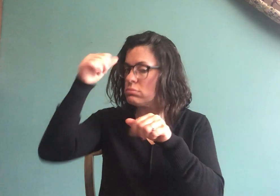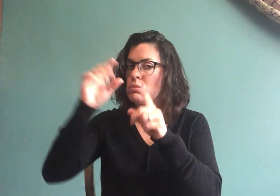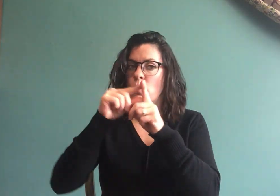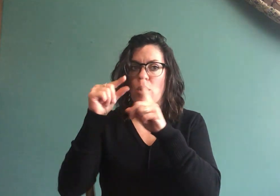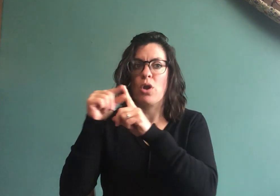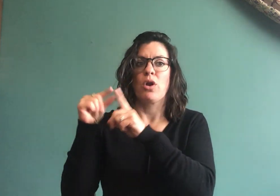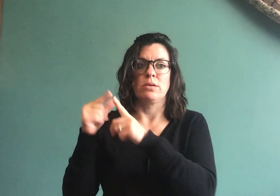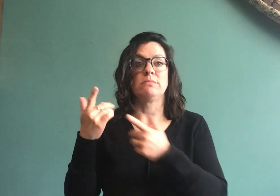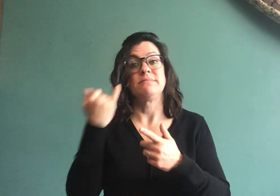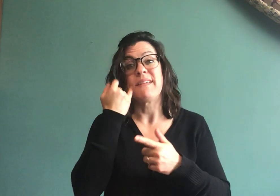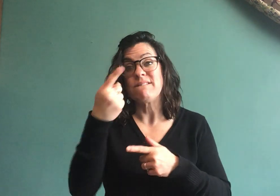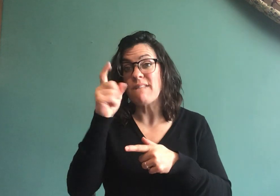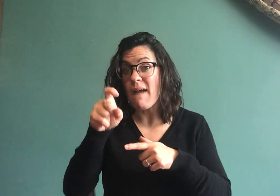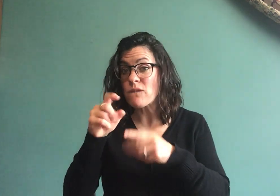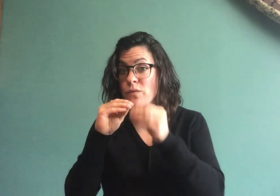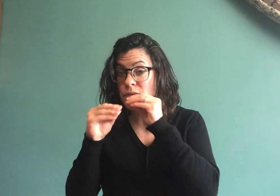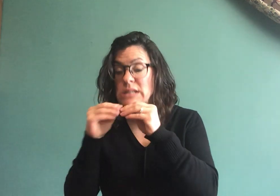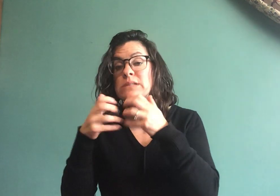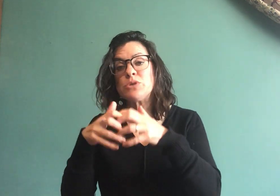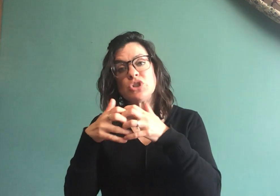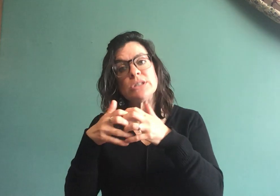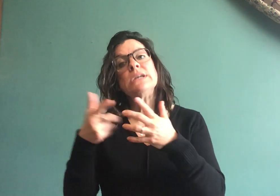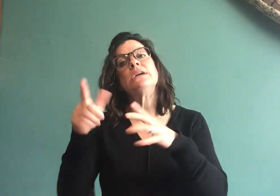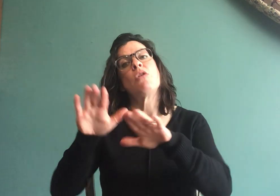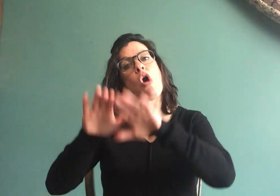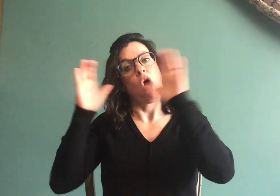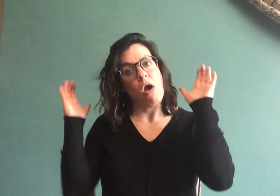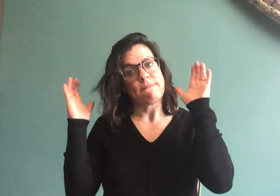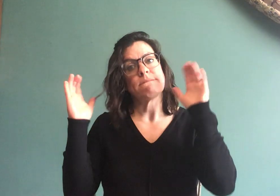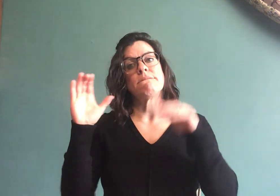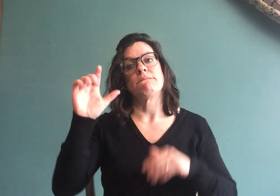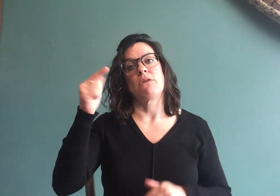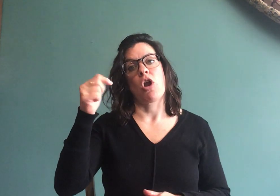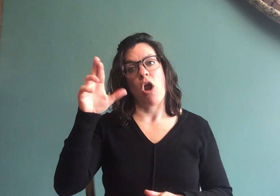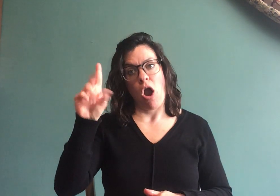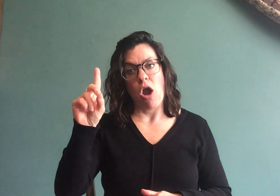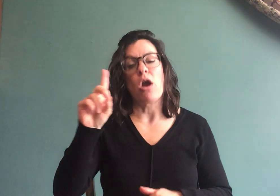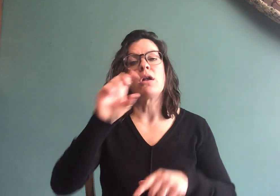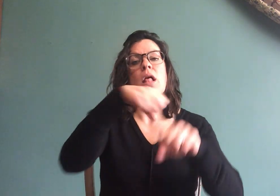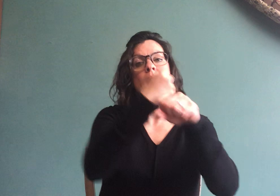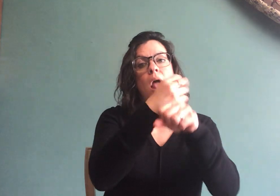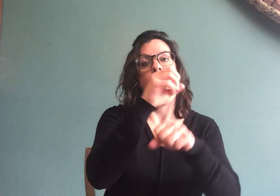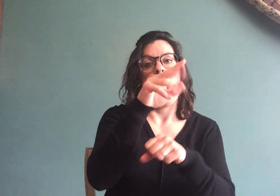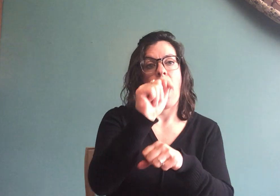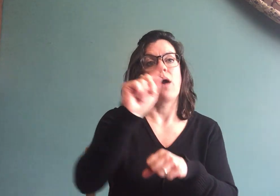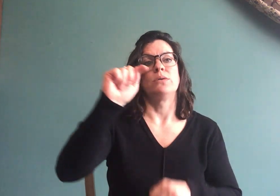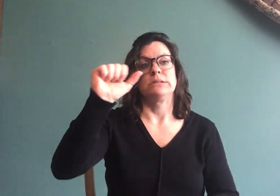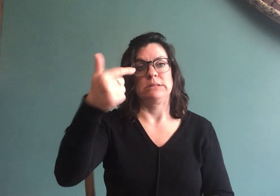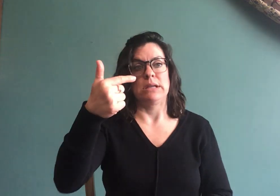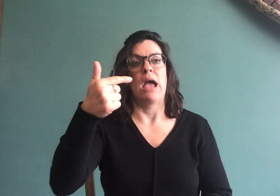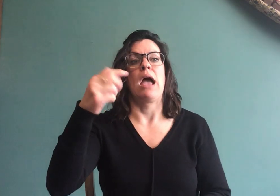the best way to do that is lockout, tag out. Any other questions on that? Good.